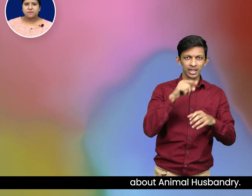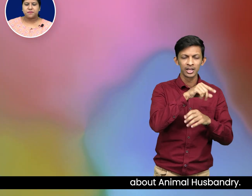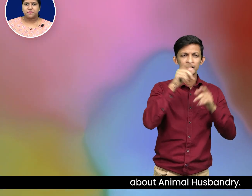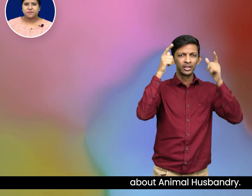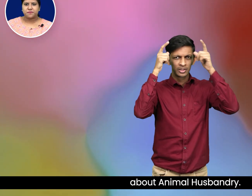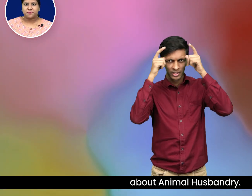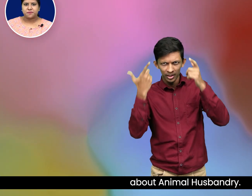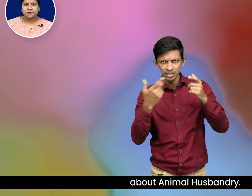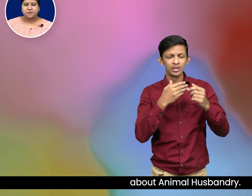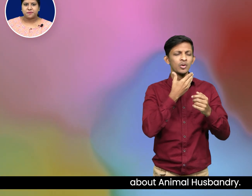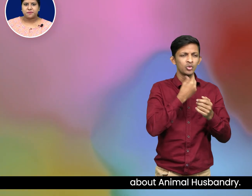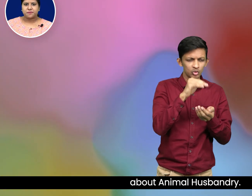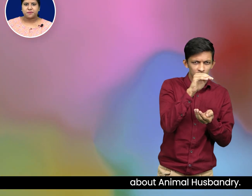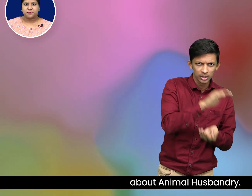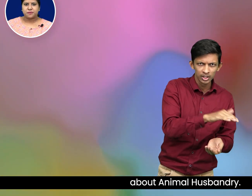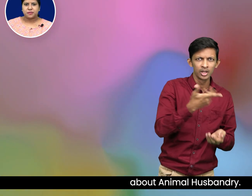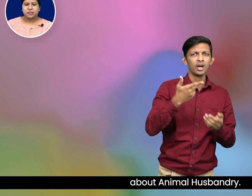husbandry.